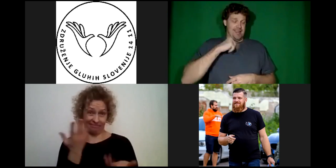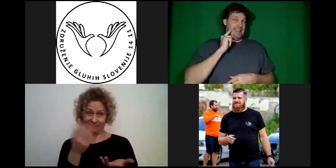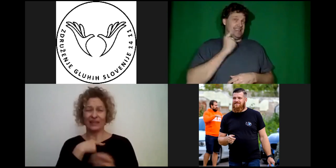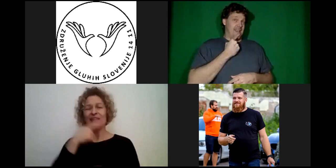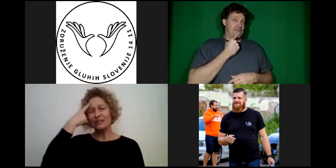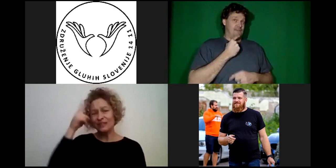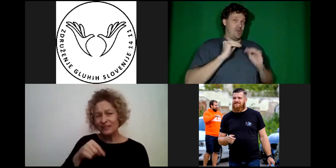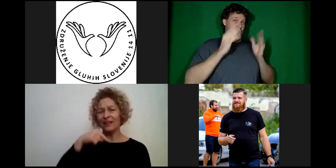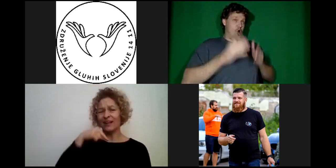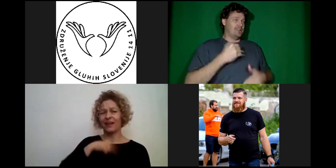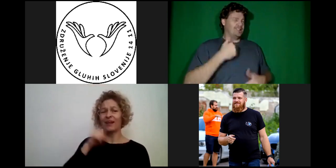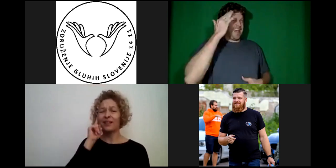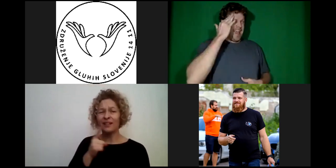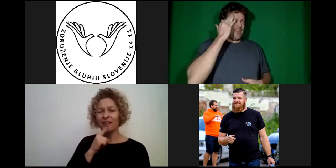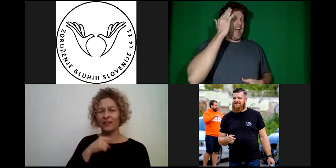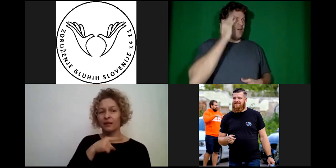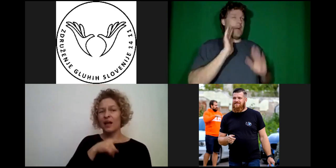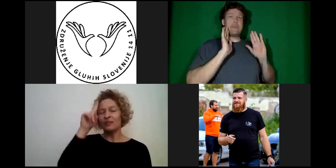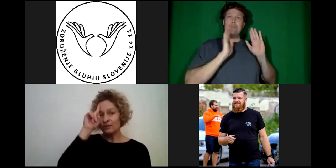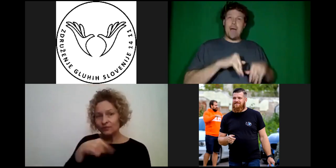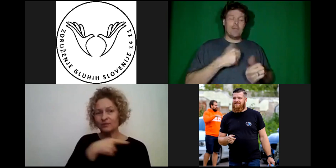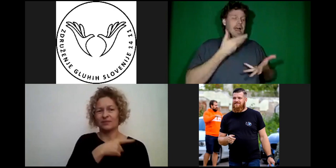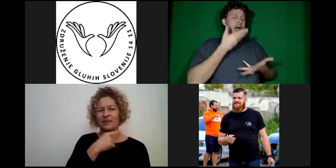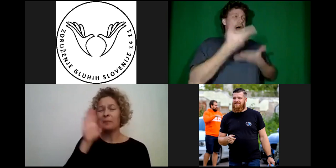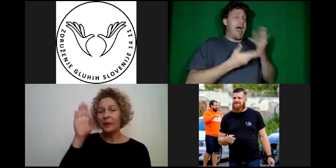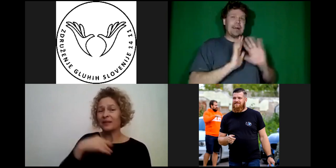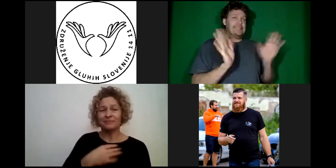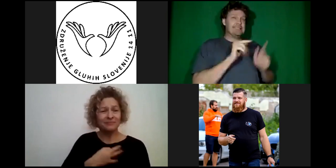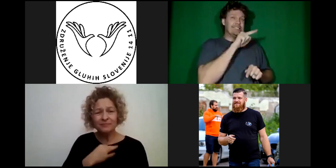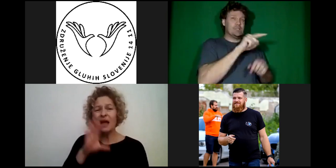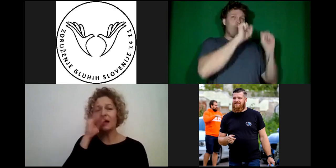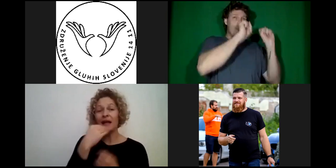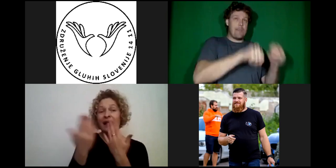asked, yeah, but how will Miha communicate?